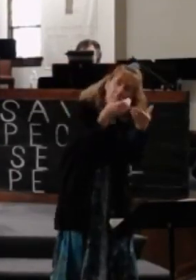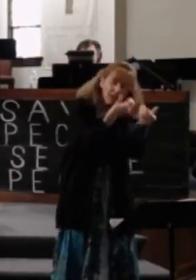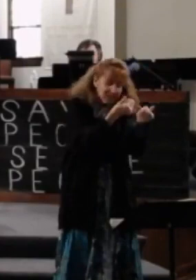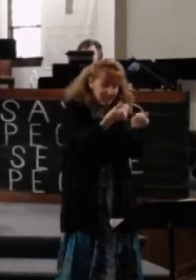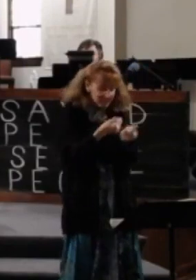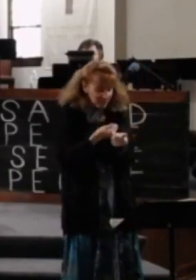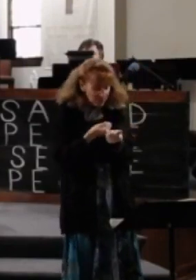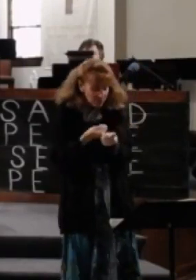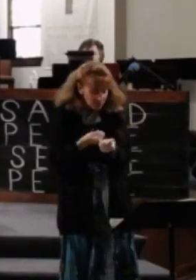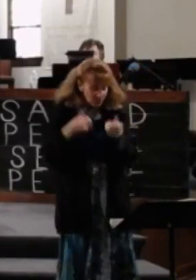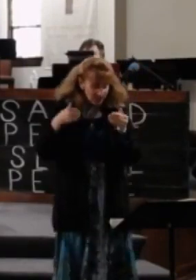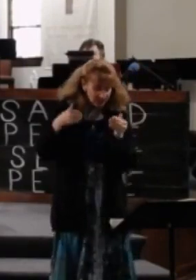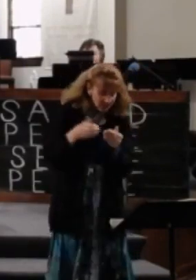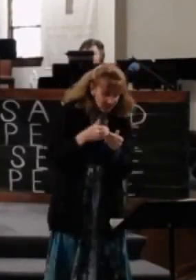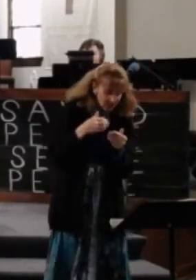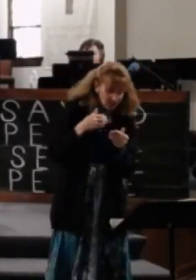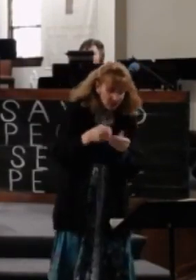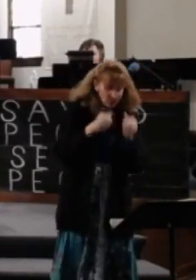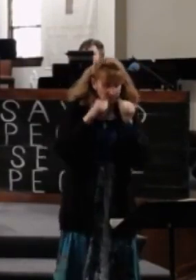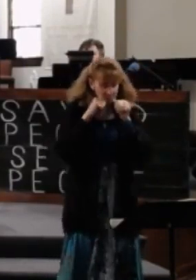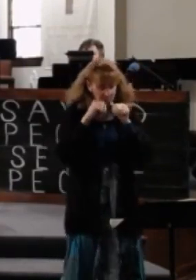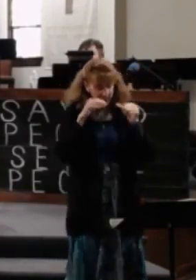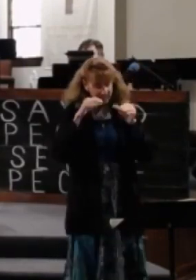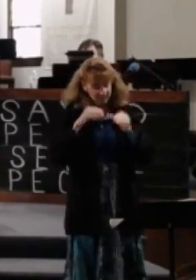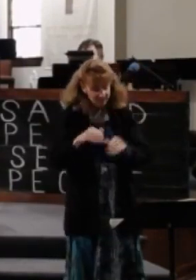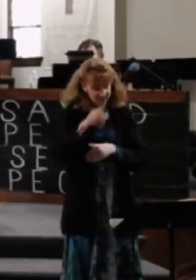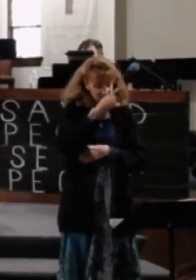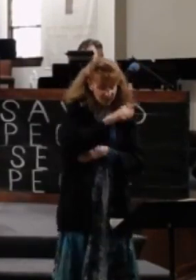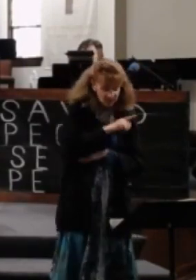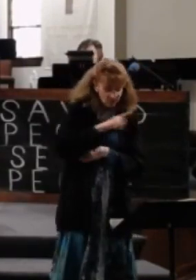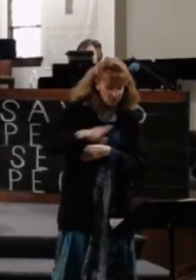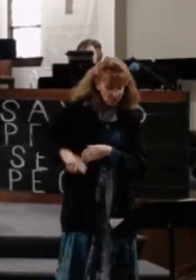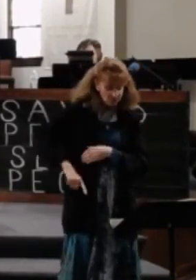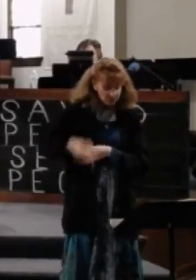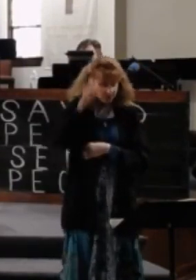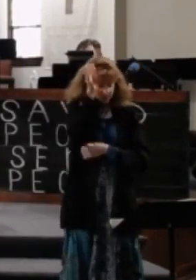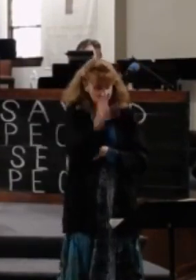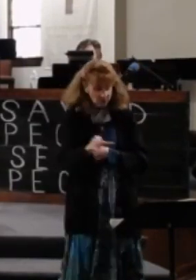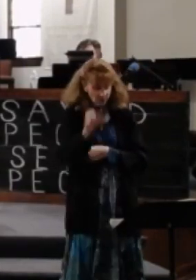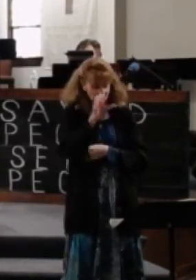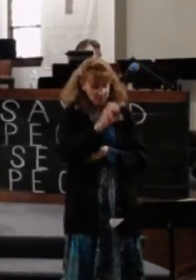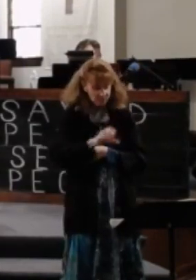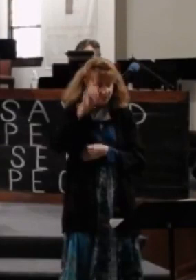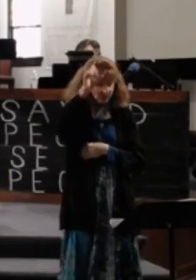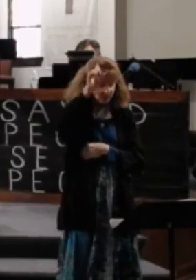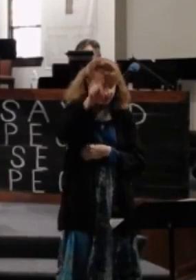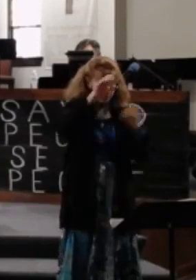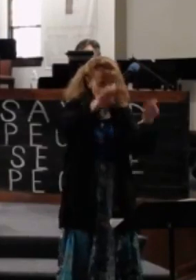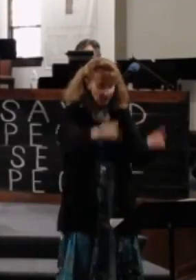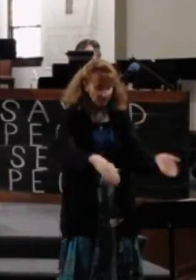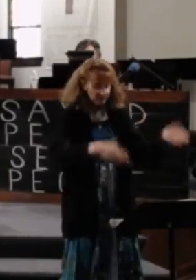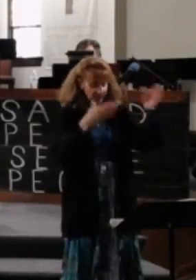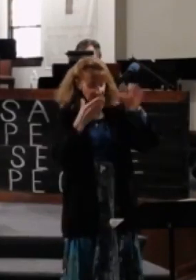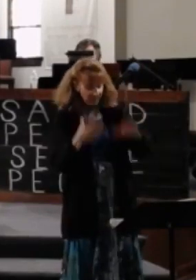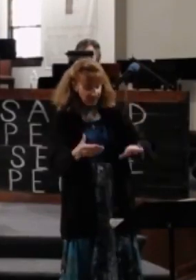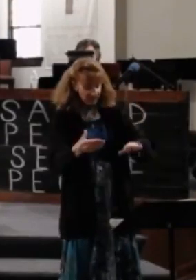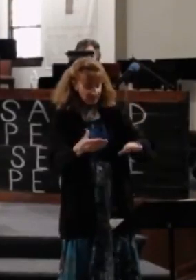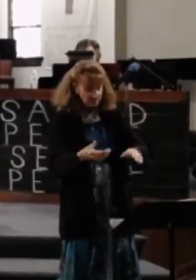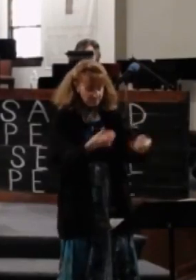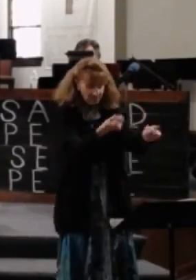nearer, nearer, blessed Lord, to the cross where thou hast died. Draw